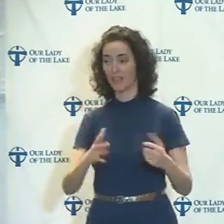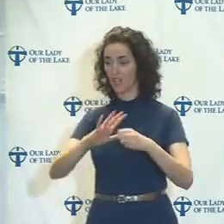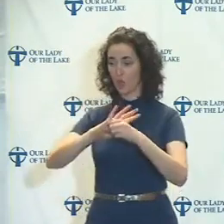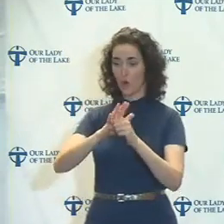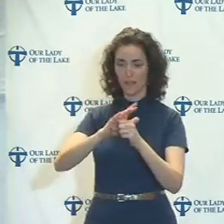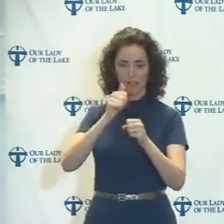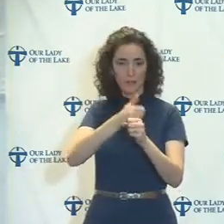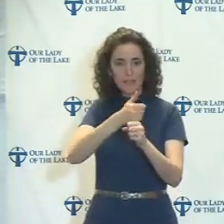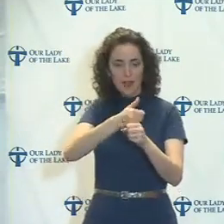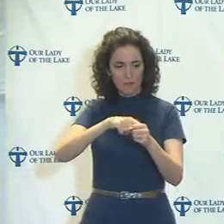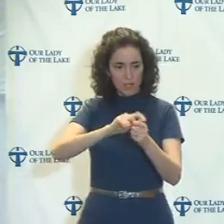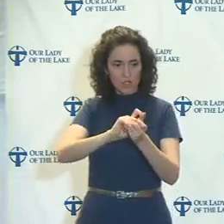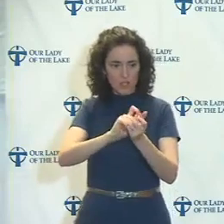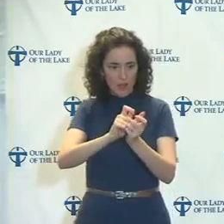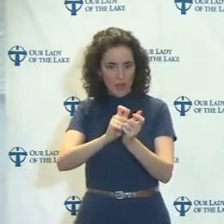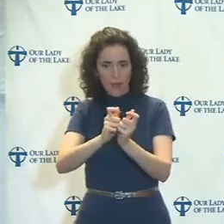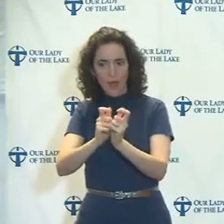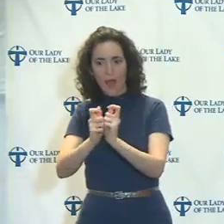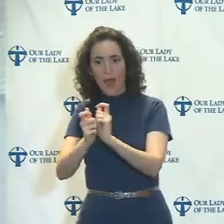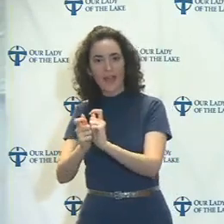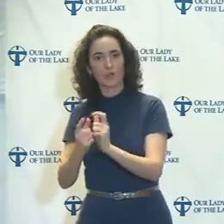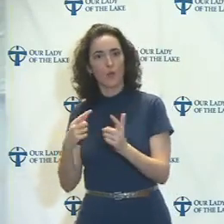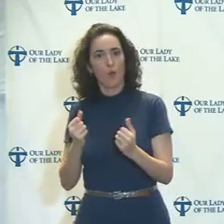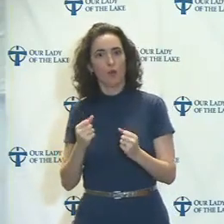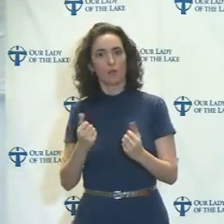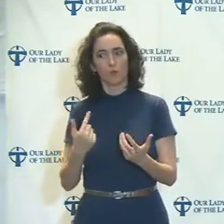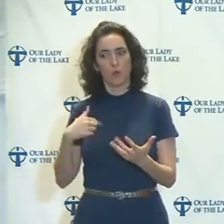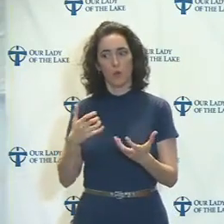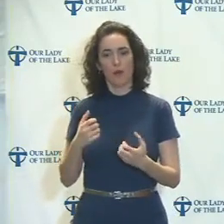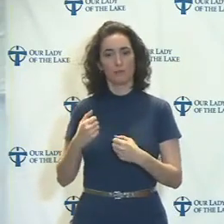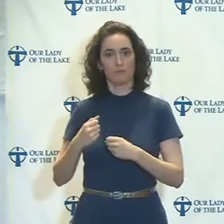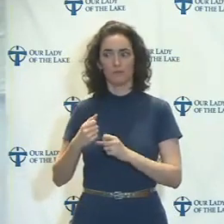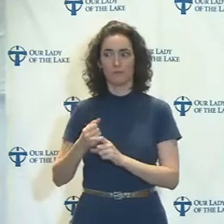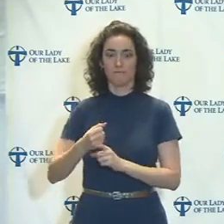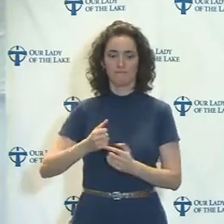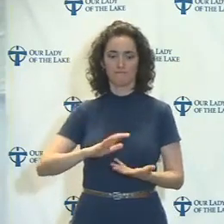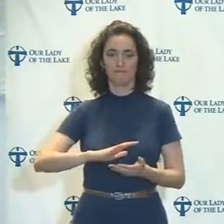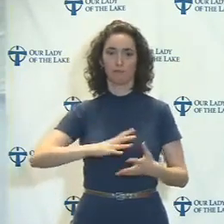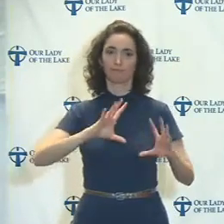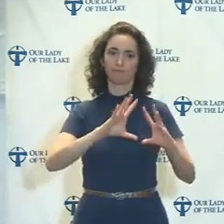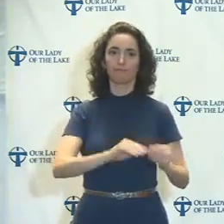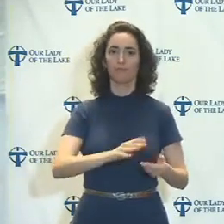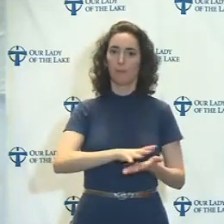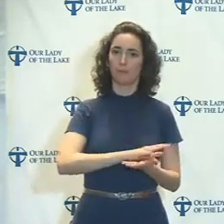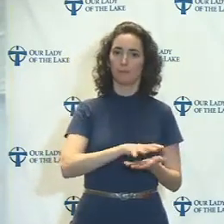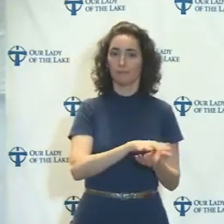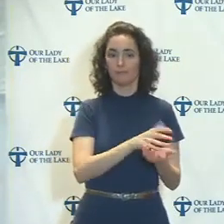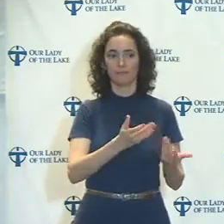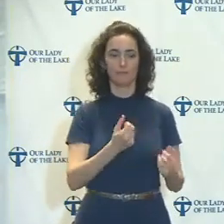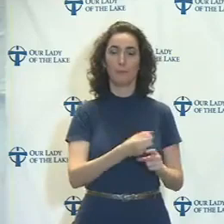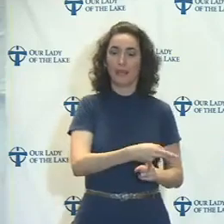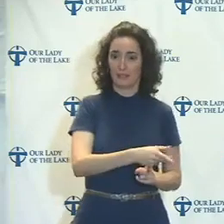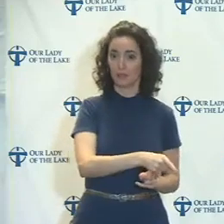COVID mutations that are emerging, particularly the more transmissible UK B117 variant, and you've heard